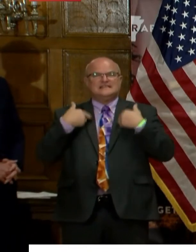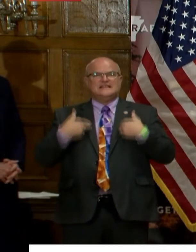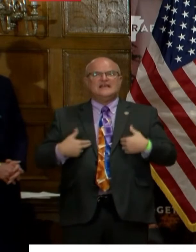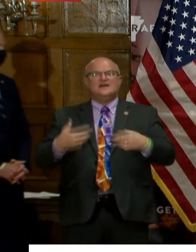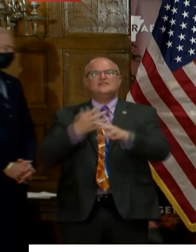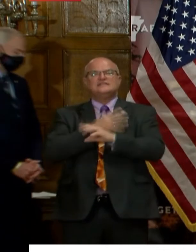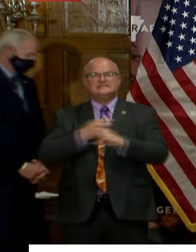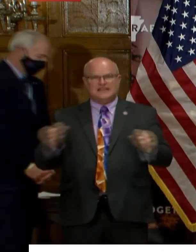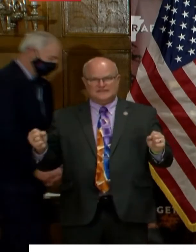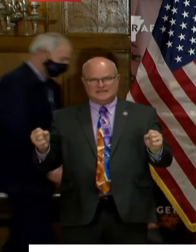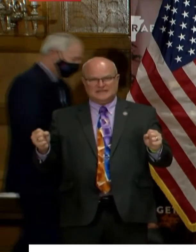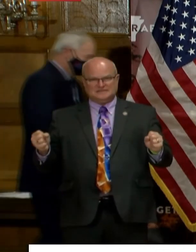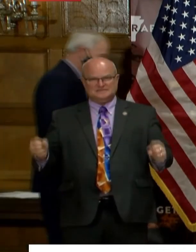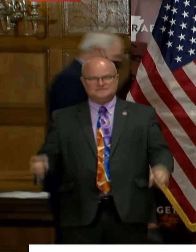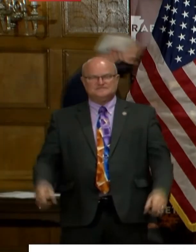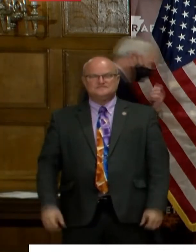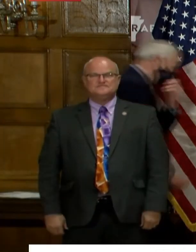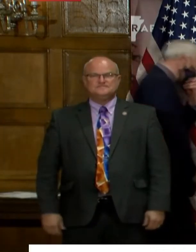safety.